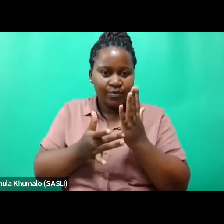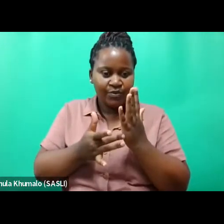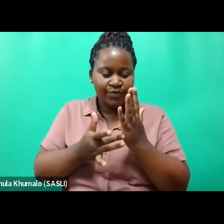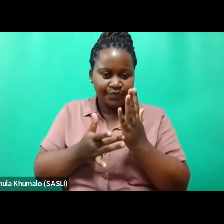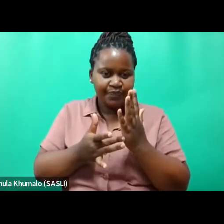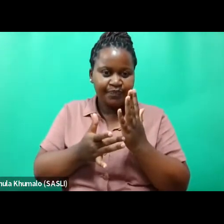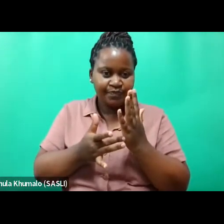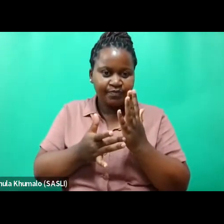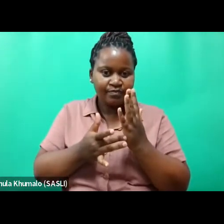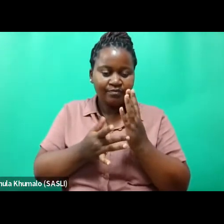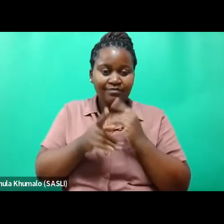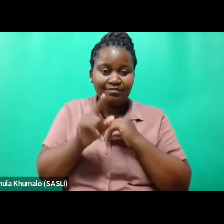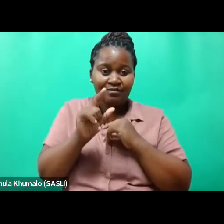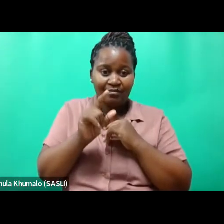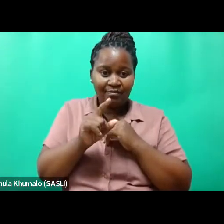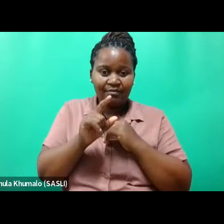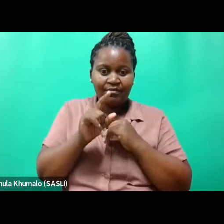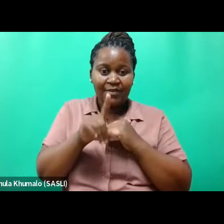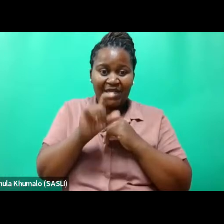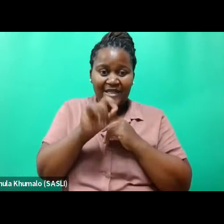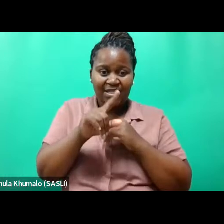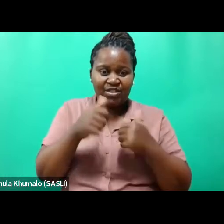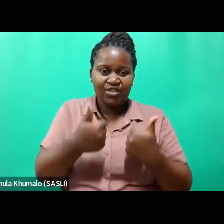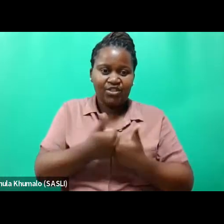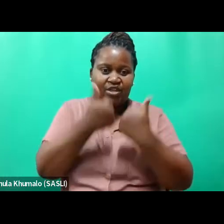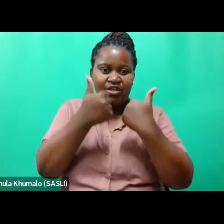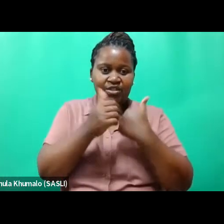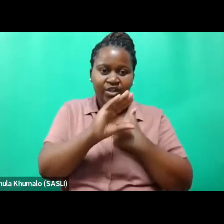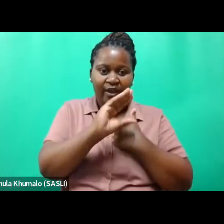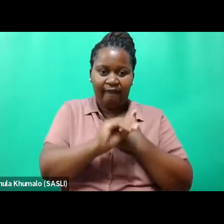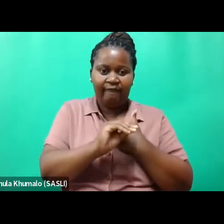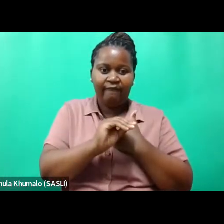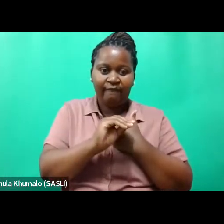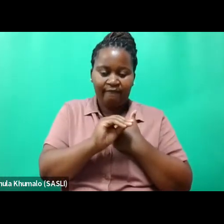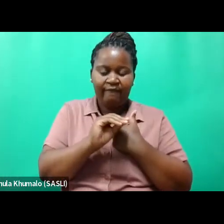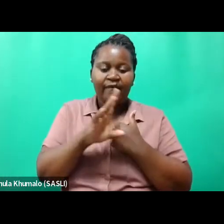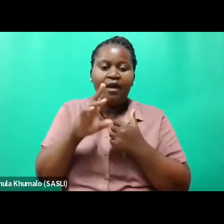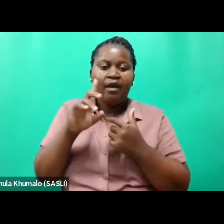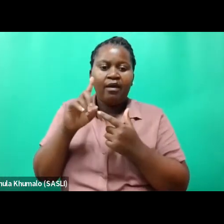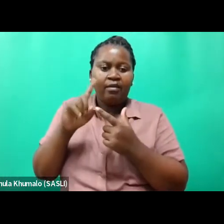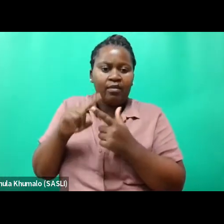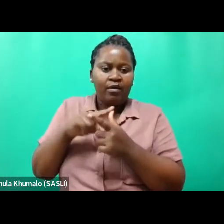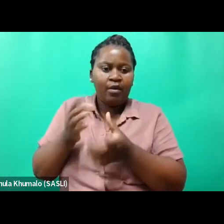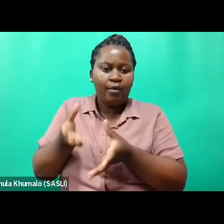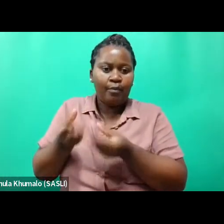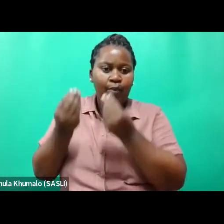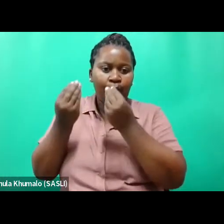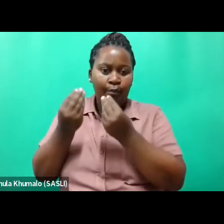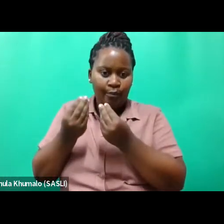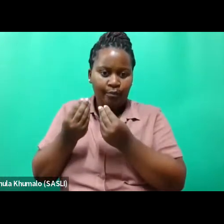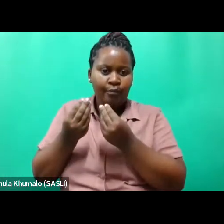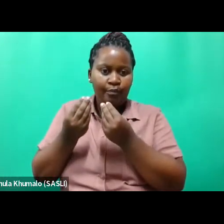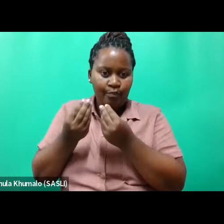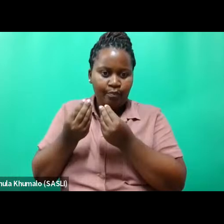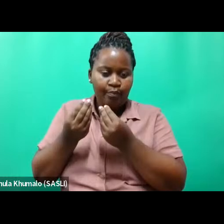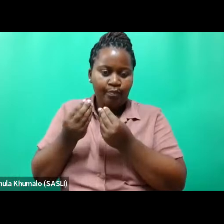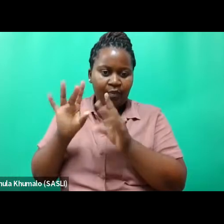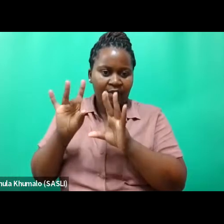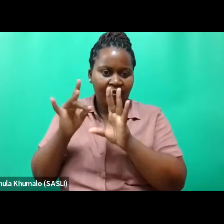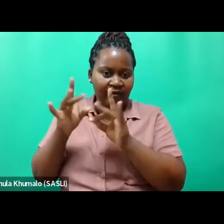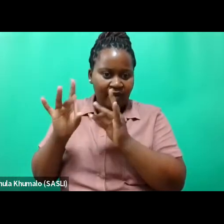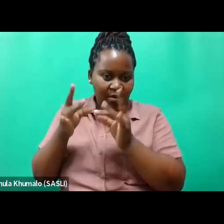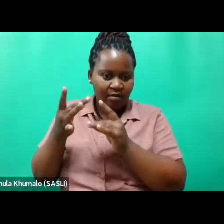This will remain a challenge until we can effectively find a route for funding that